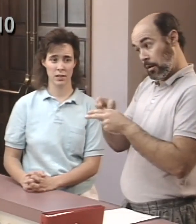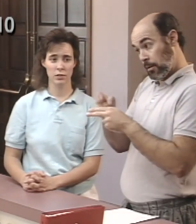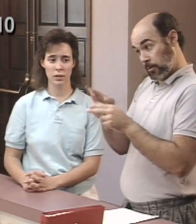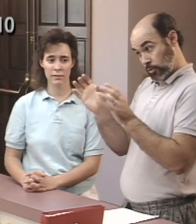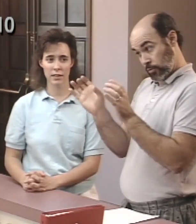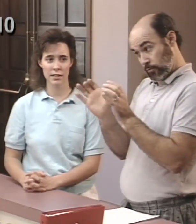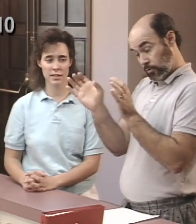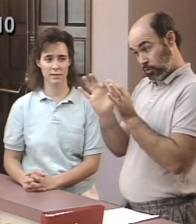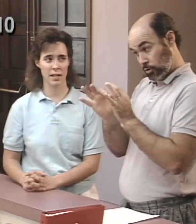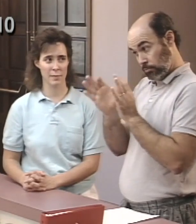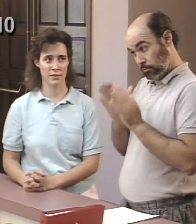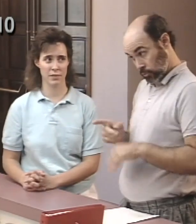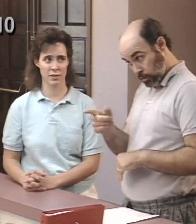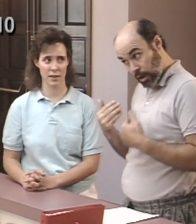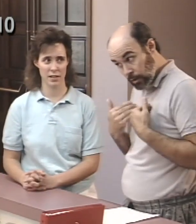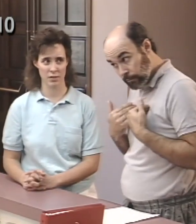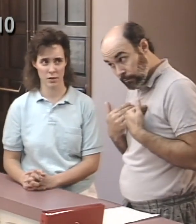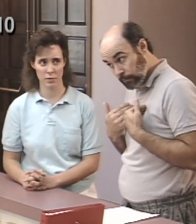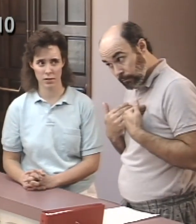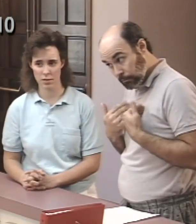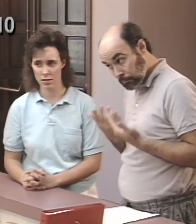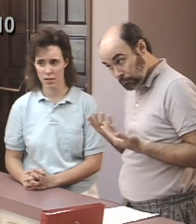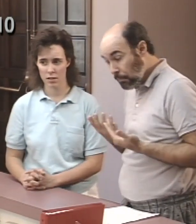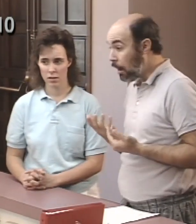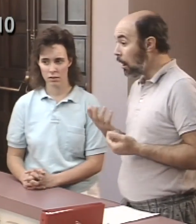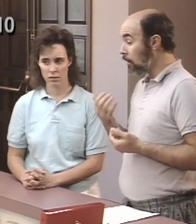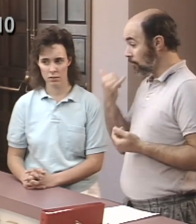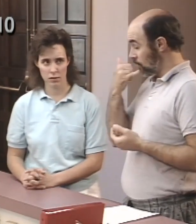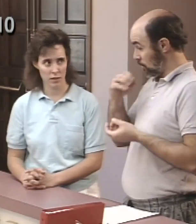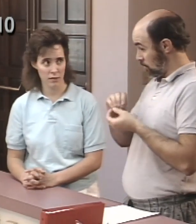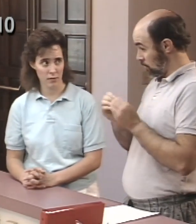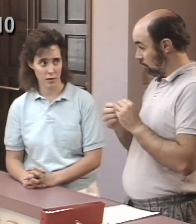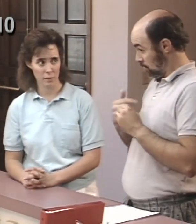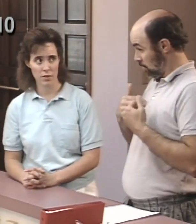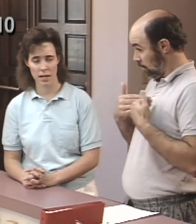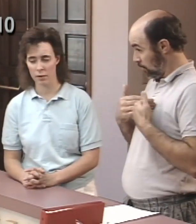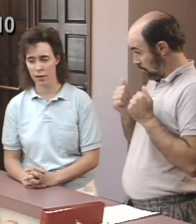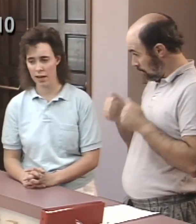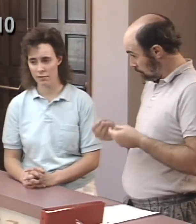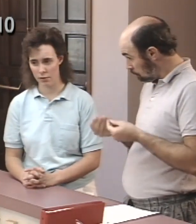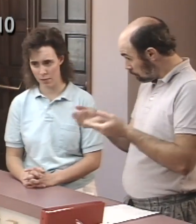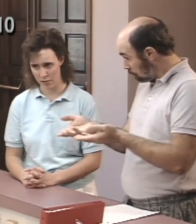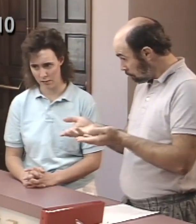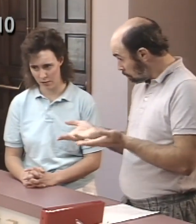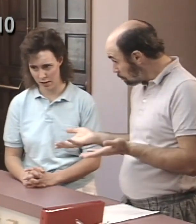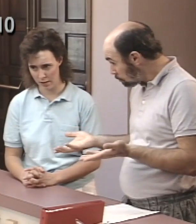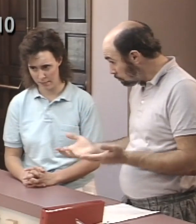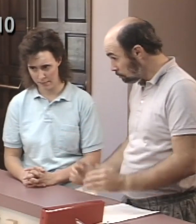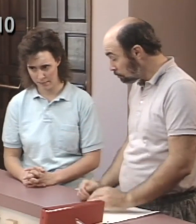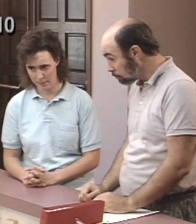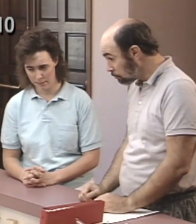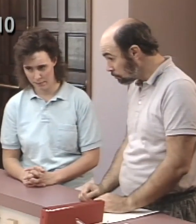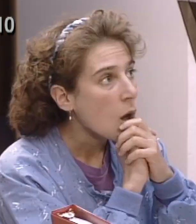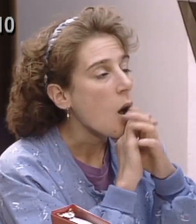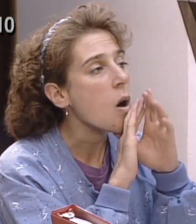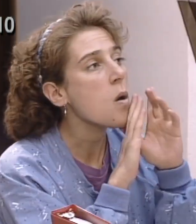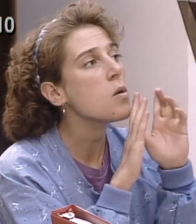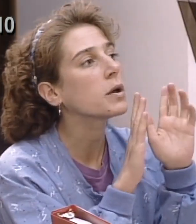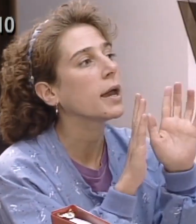Do you have a list of names of certified interpreters? Do you need phone numbers? We have phone numbers if you need them. Okay,